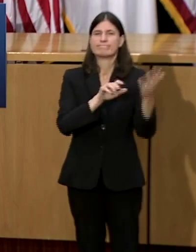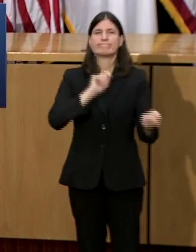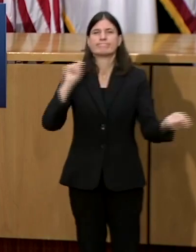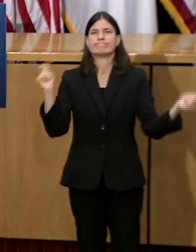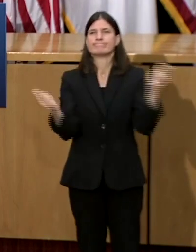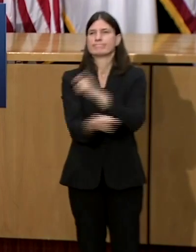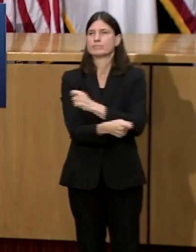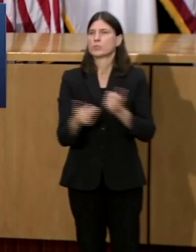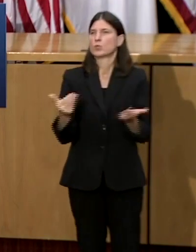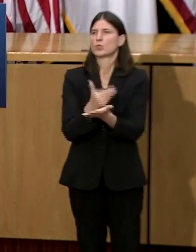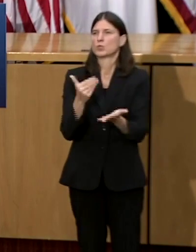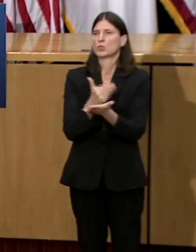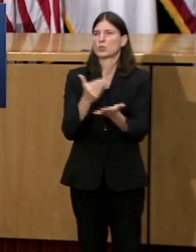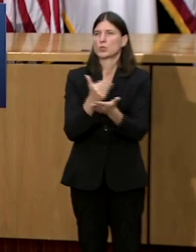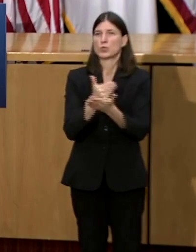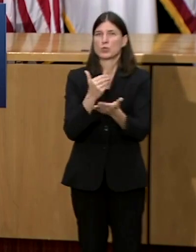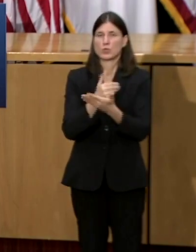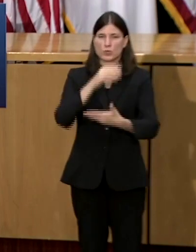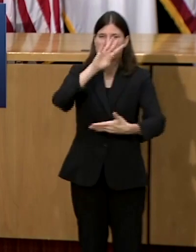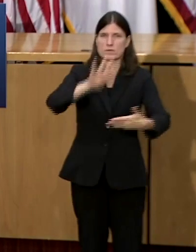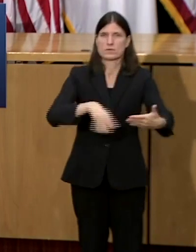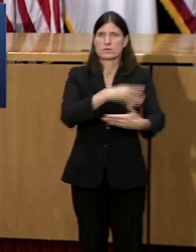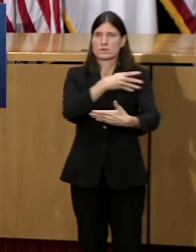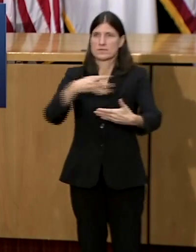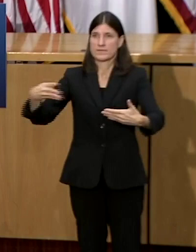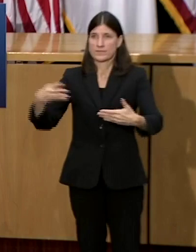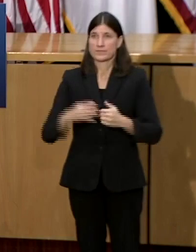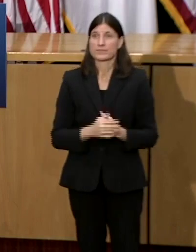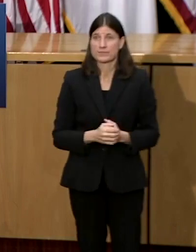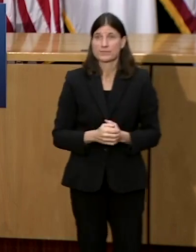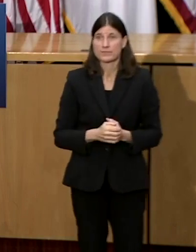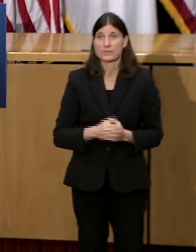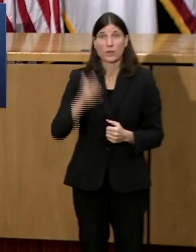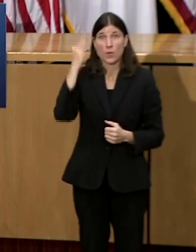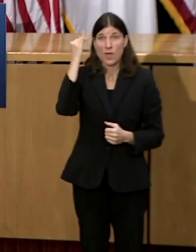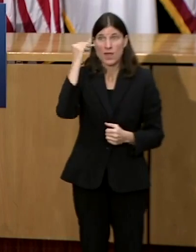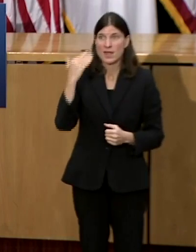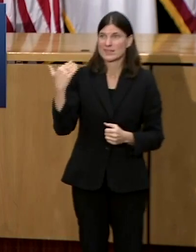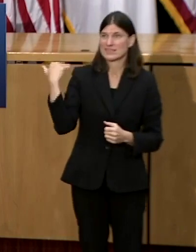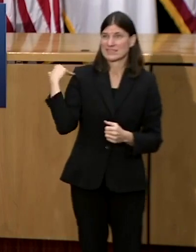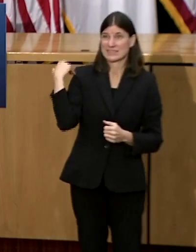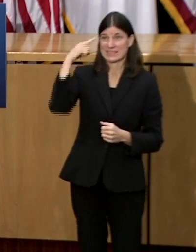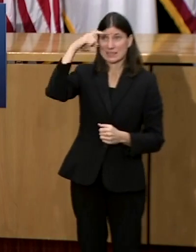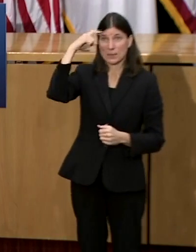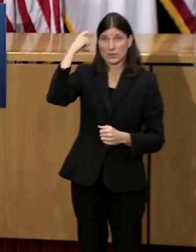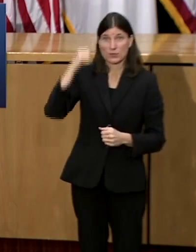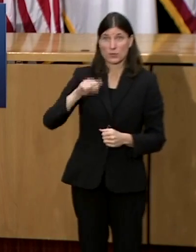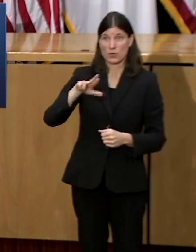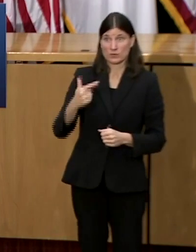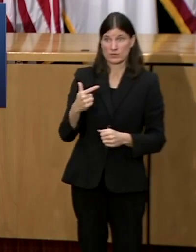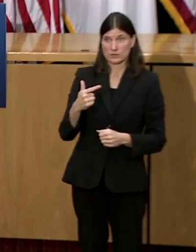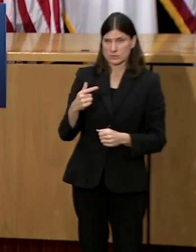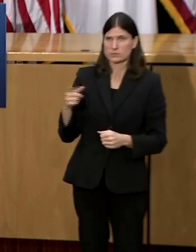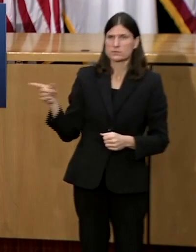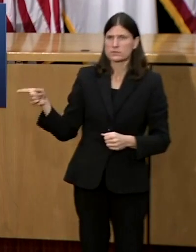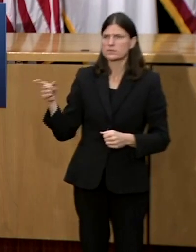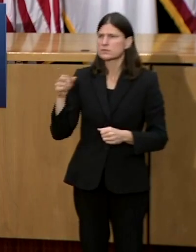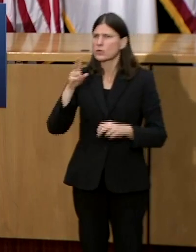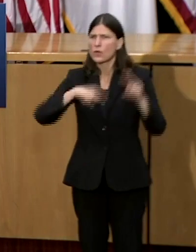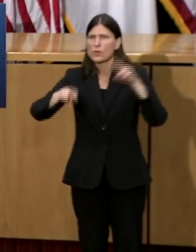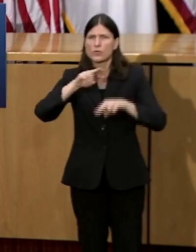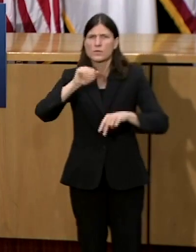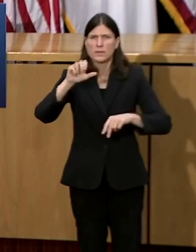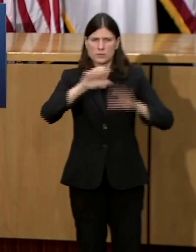picture. Also in August, most of our cases were attributed to specific high-risk communities. Today,